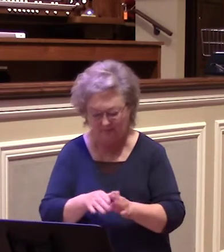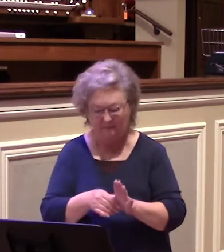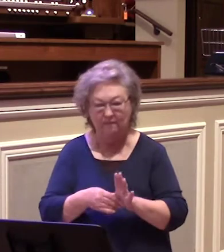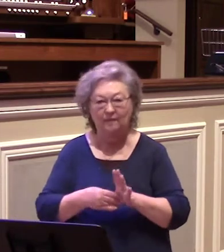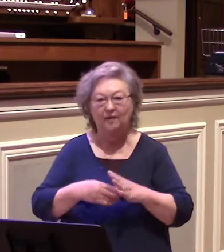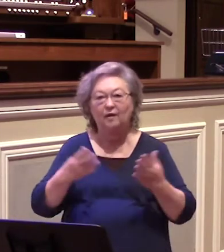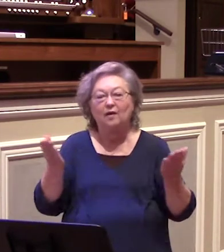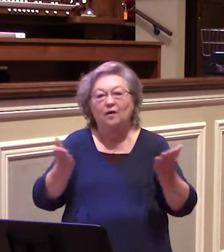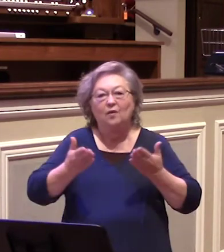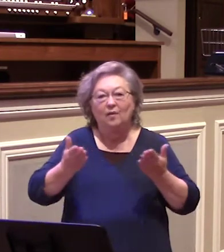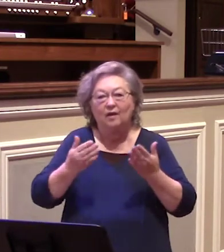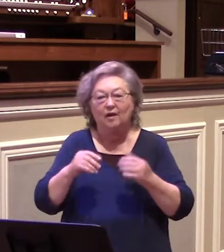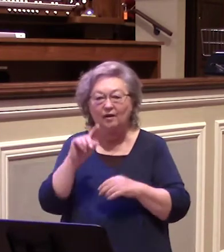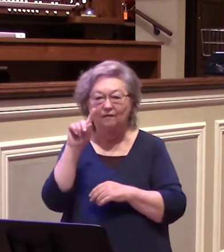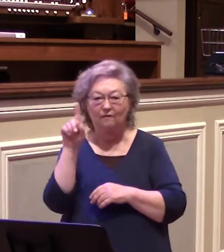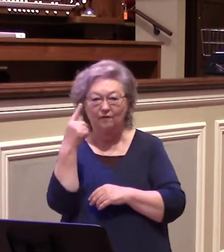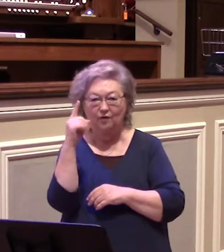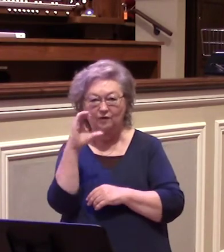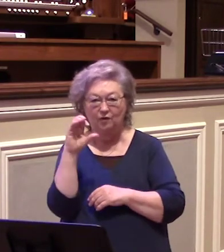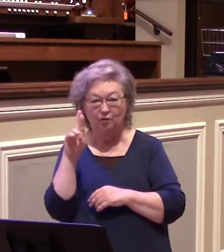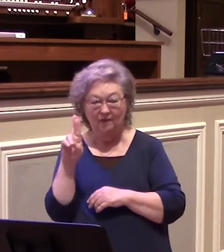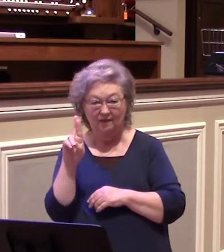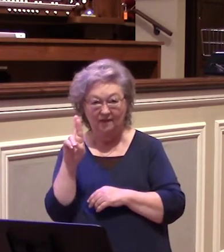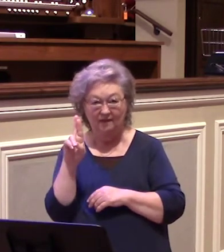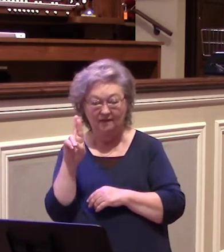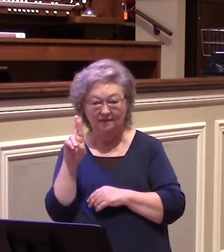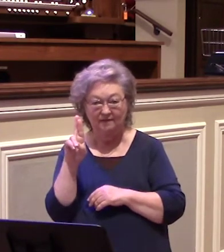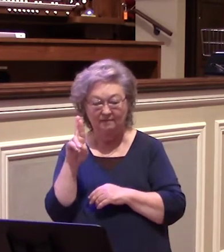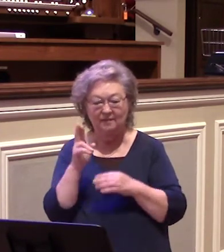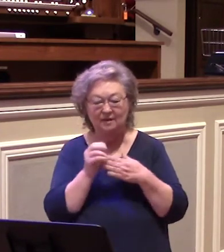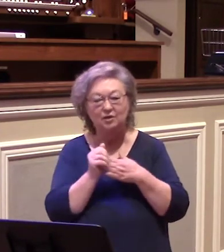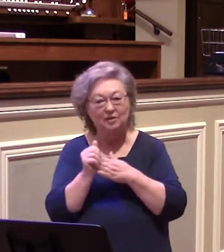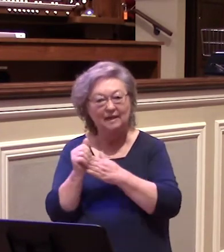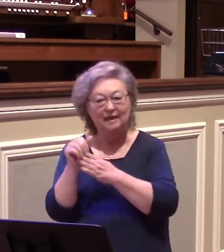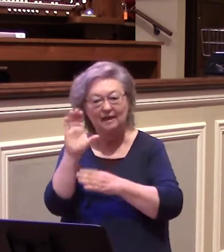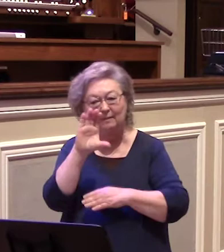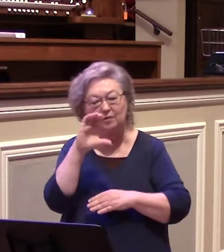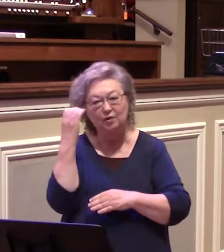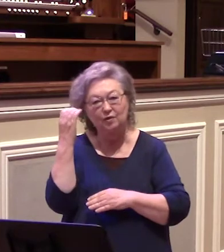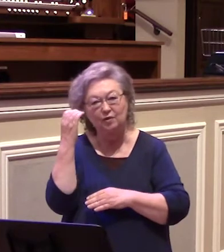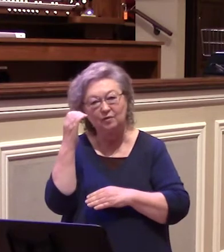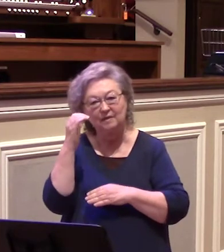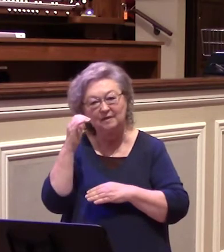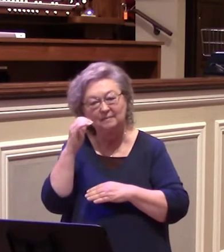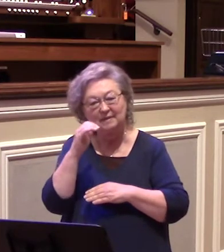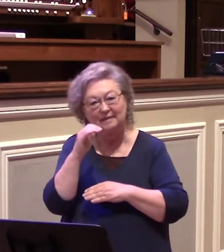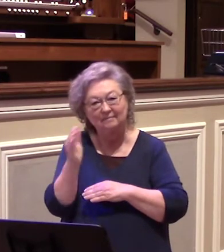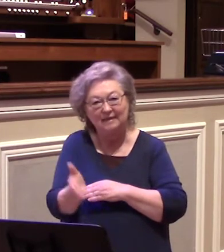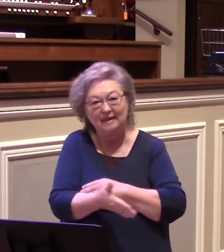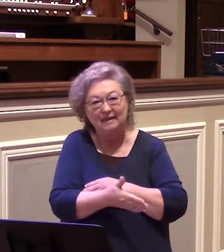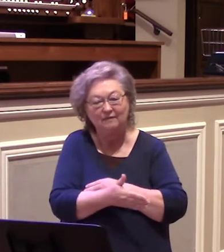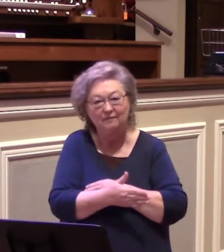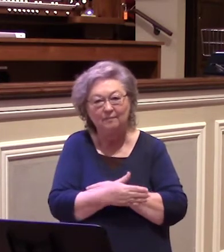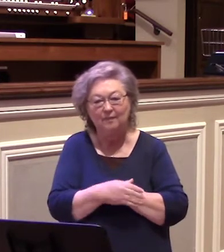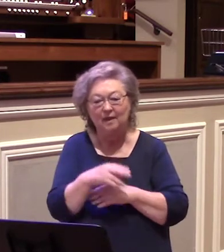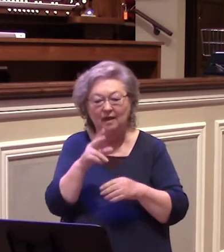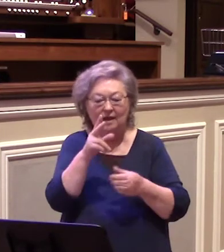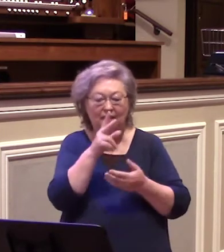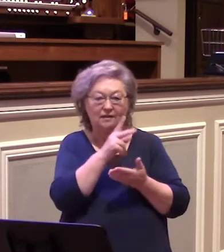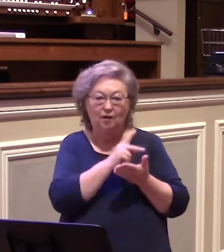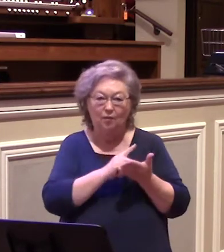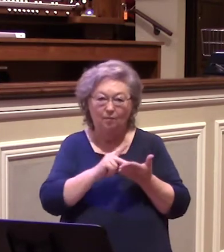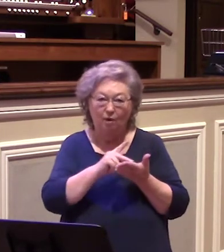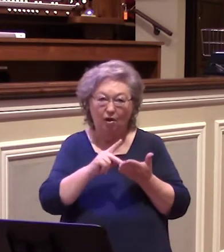Christmas Eve and Christmas Day. It's good as a family of believers to celebrate this meal together. And so Paul writes, "For I received from the